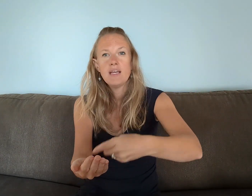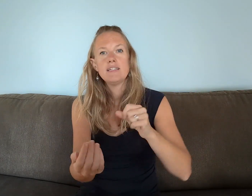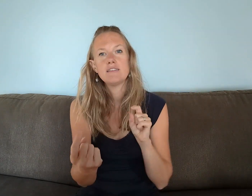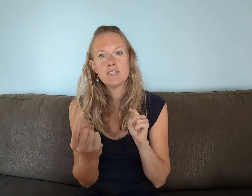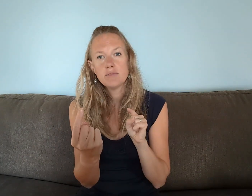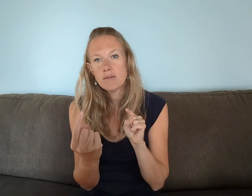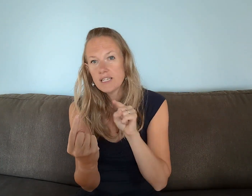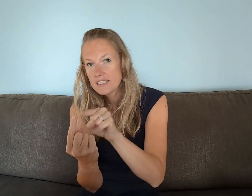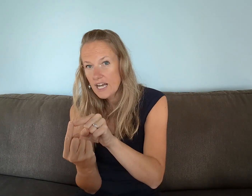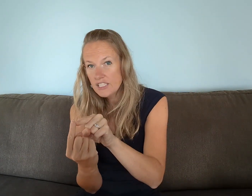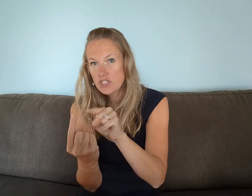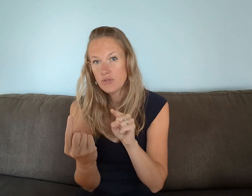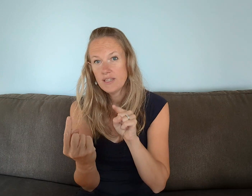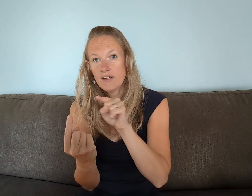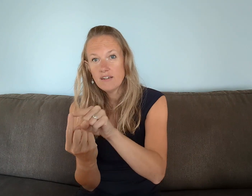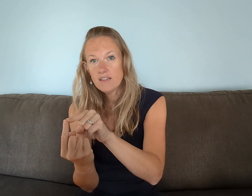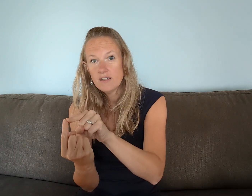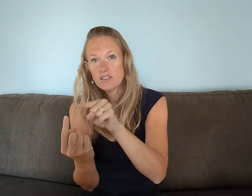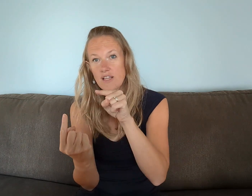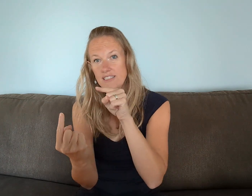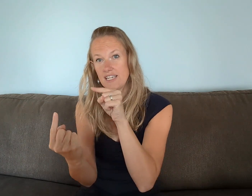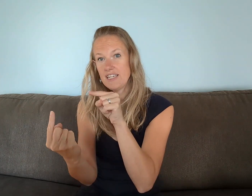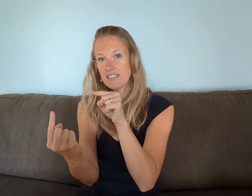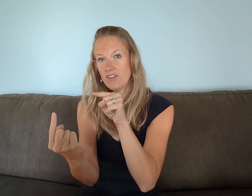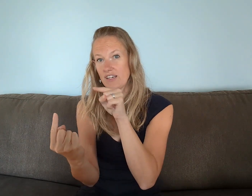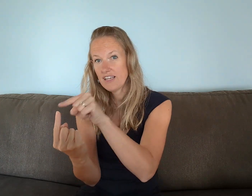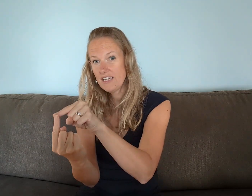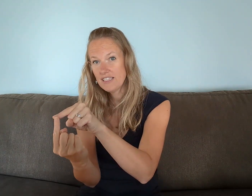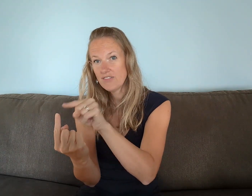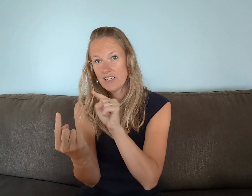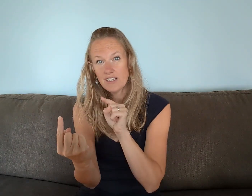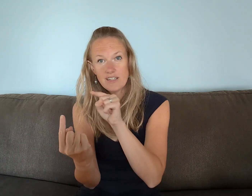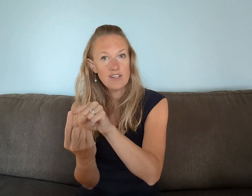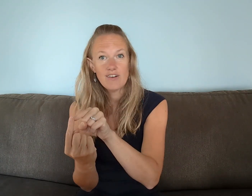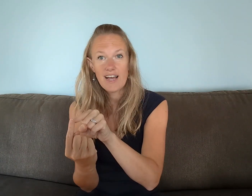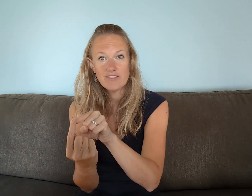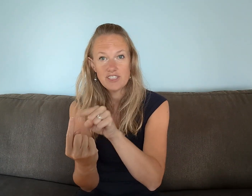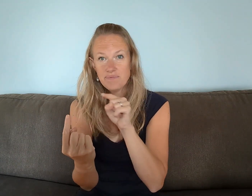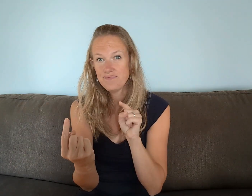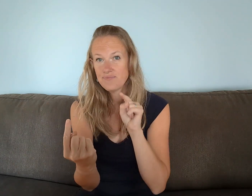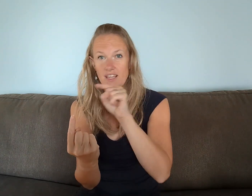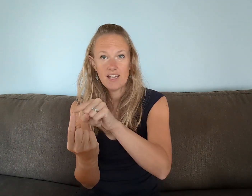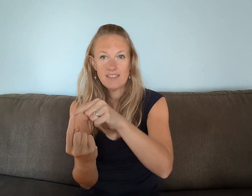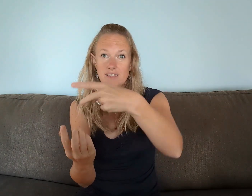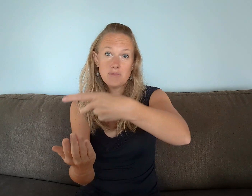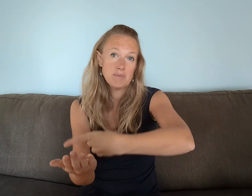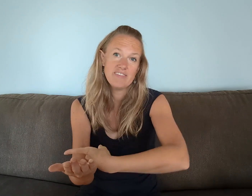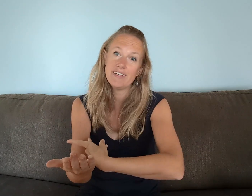Now sometimes I sign 2 in there. So that's index finger to index finger. You don't have to, okay? Sometimes I fit it